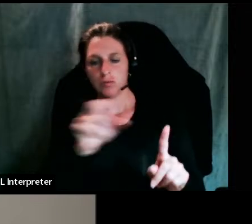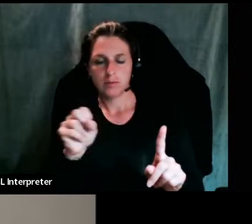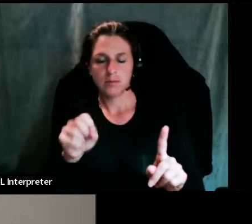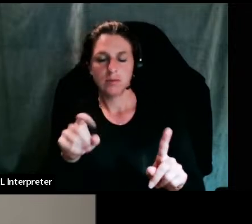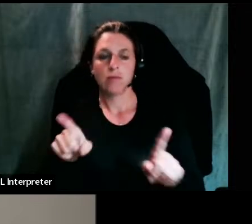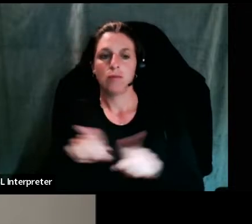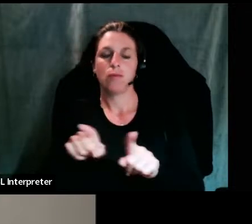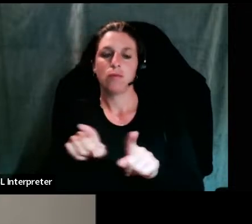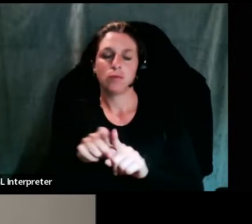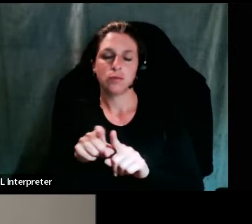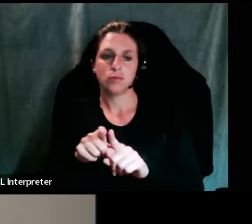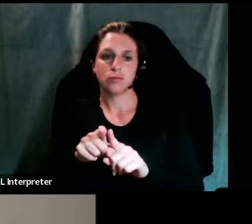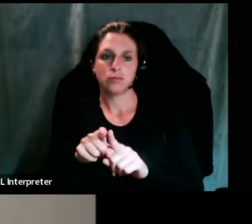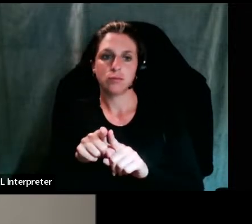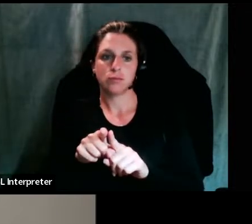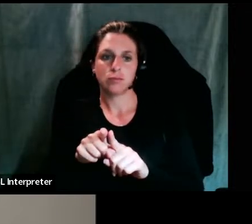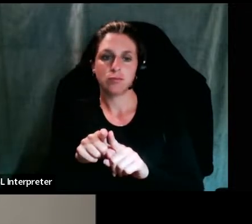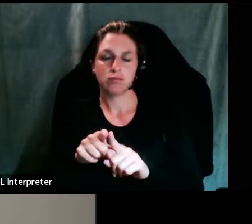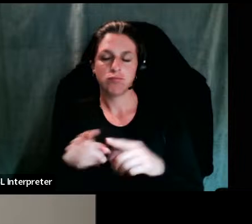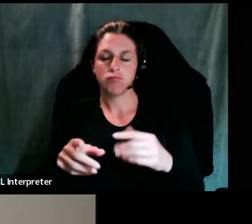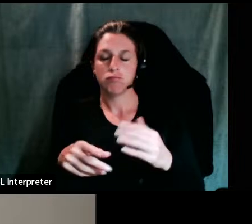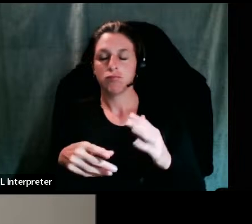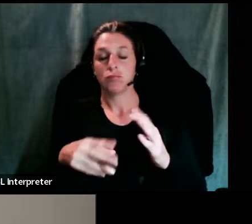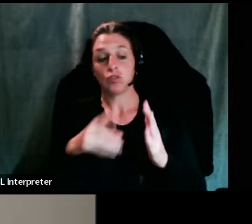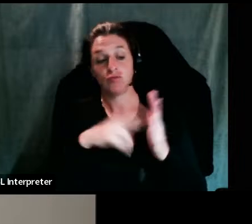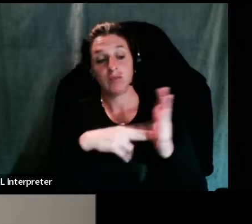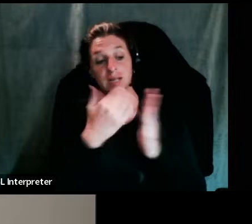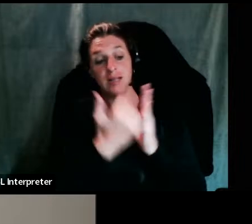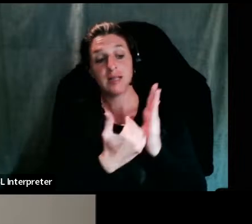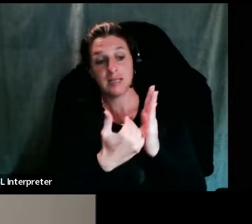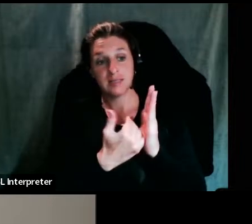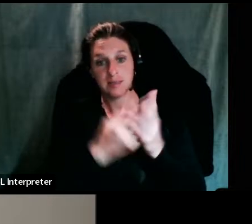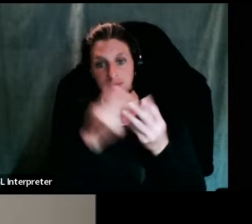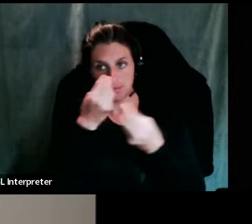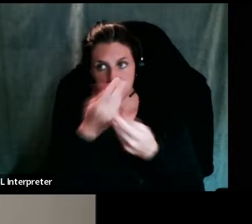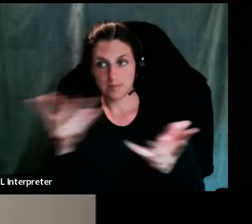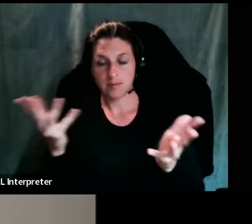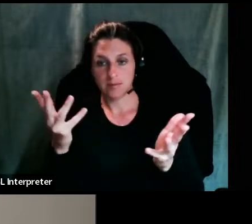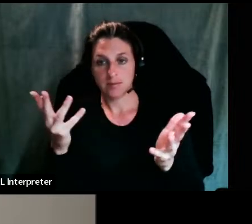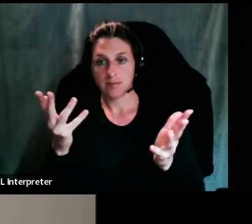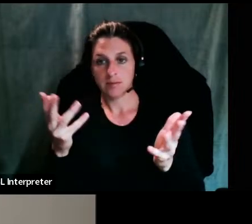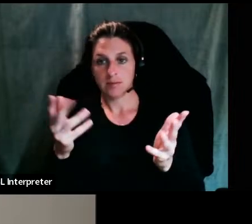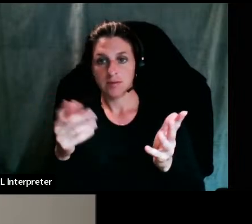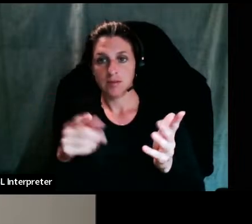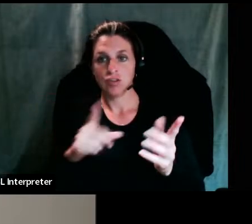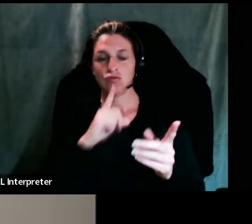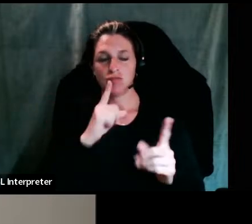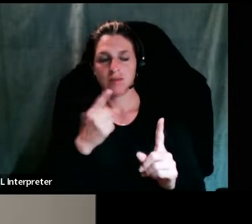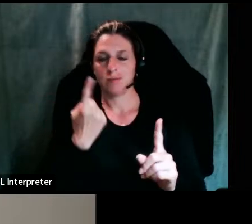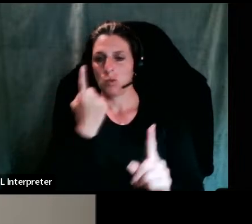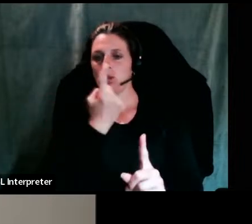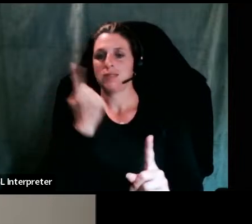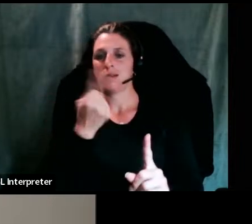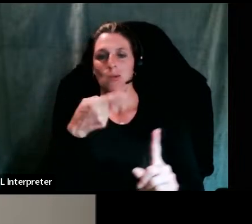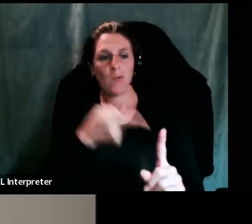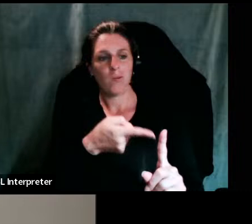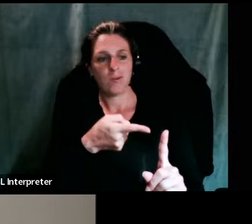the reading list that informed the instructional framework was very single story.